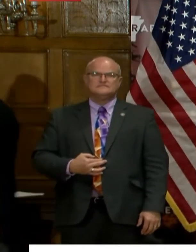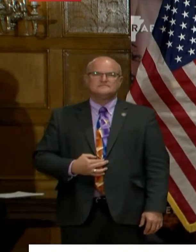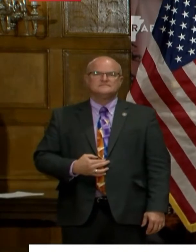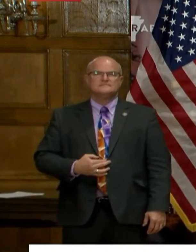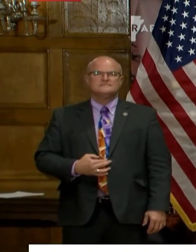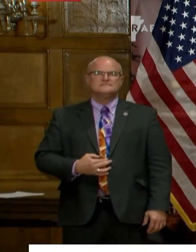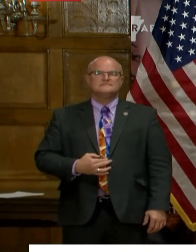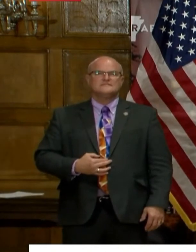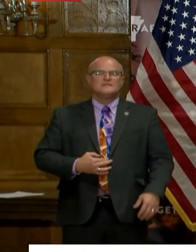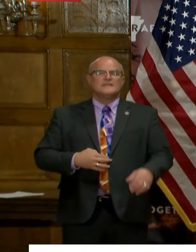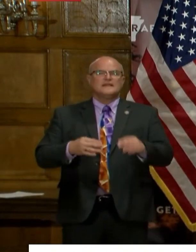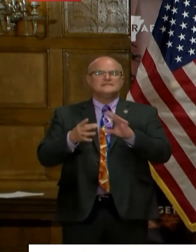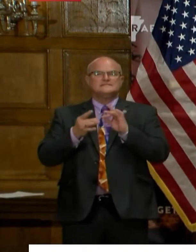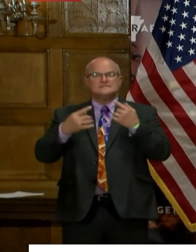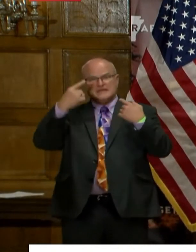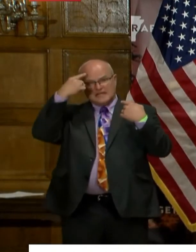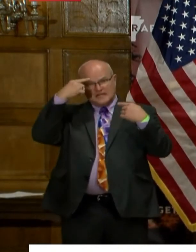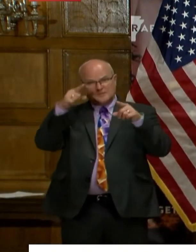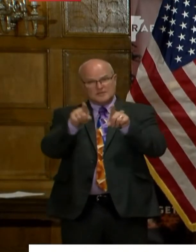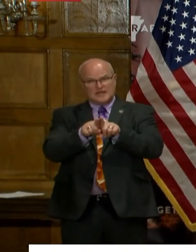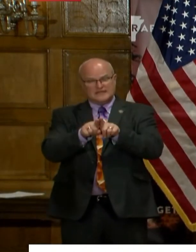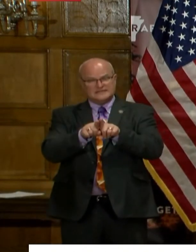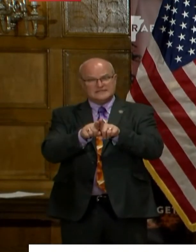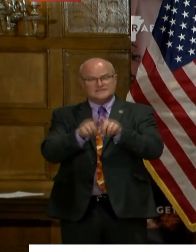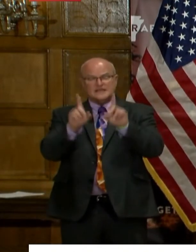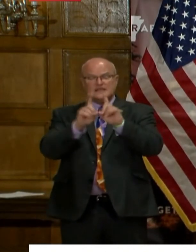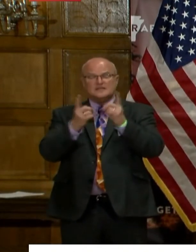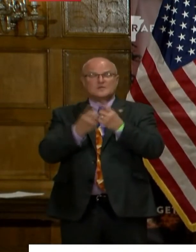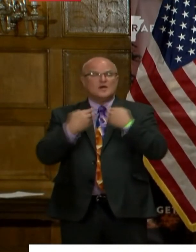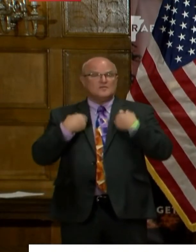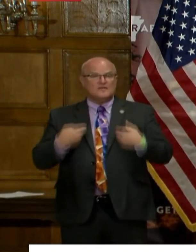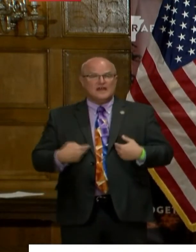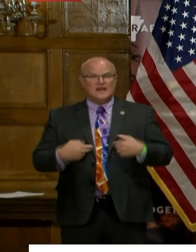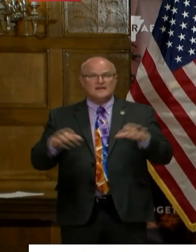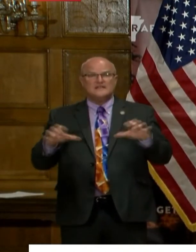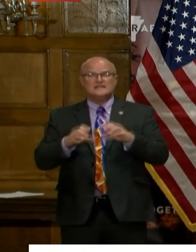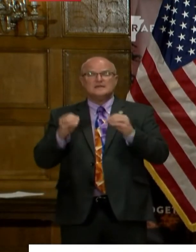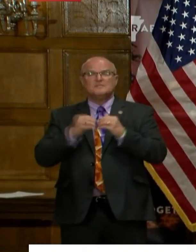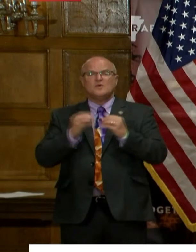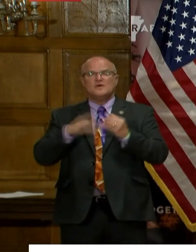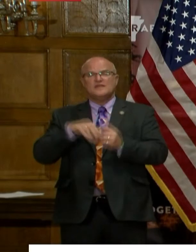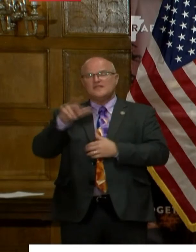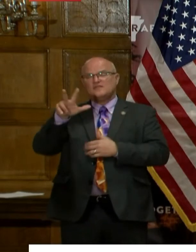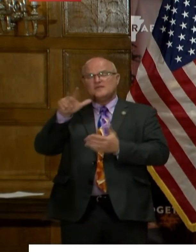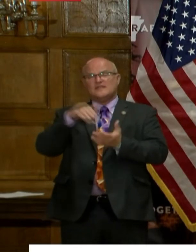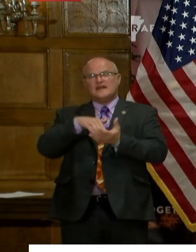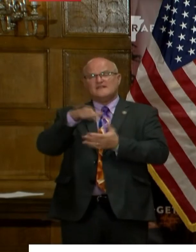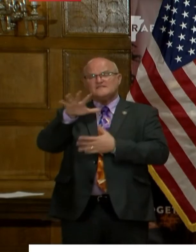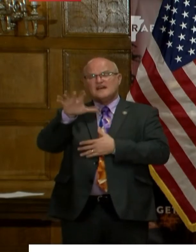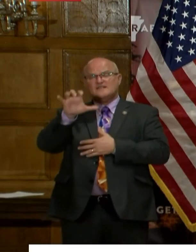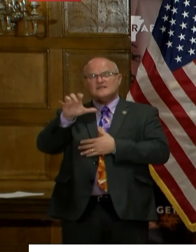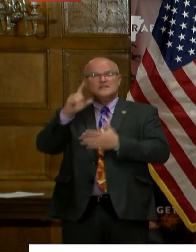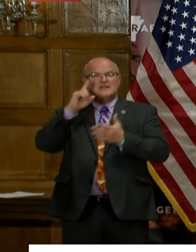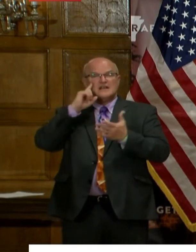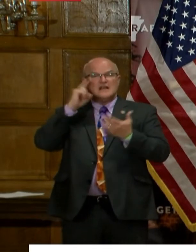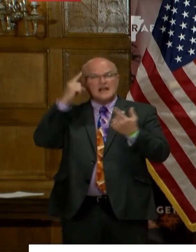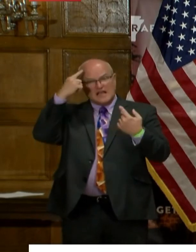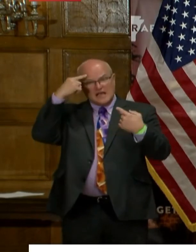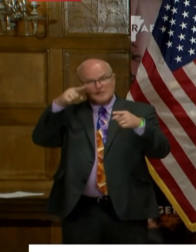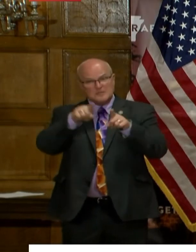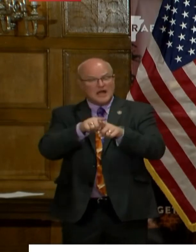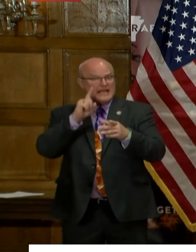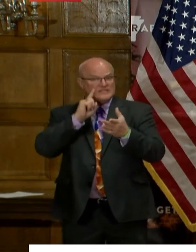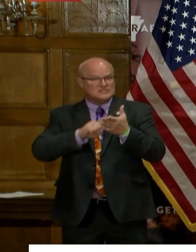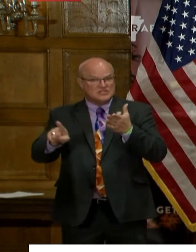Let me talk briefly about compliance. The Department of Health has done over 3,500 compliance checks